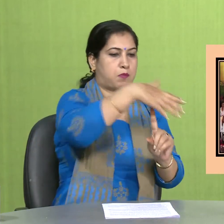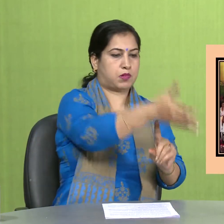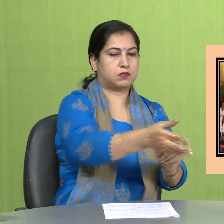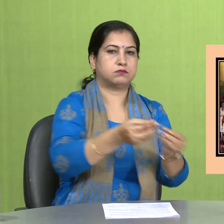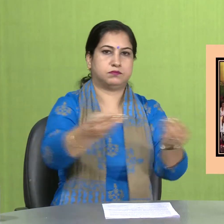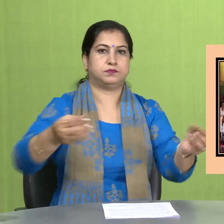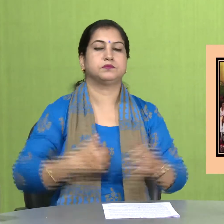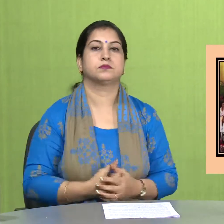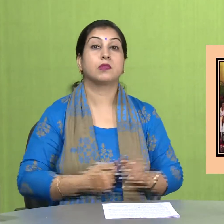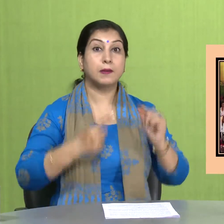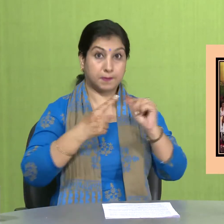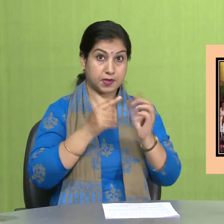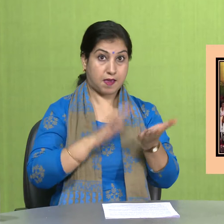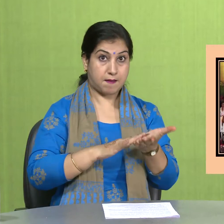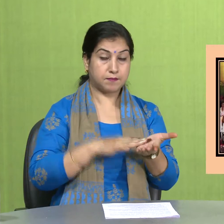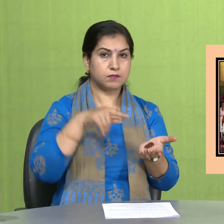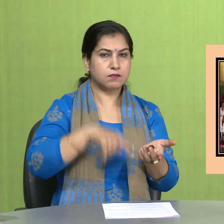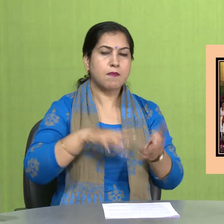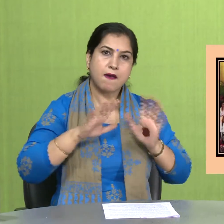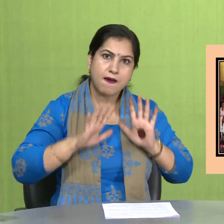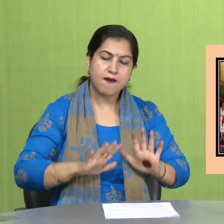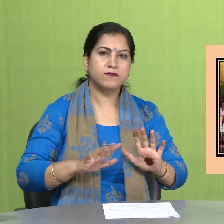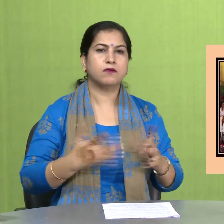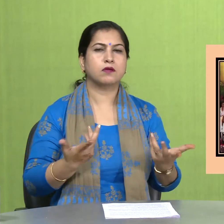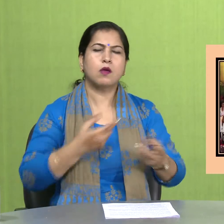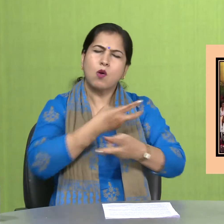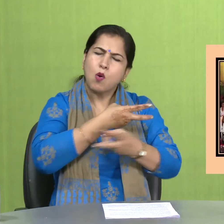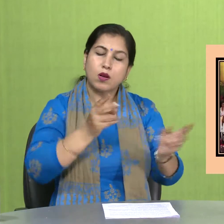The Prime Minister heads over the meeting of the Cabinet